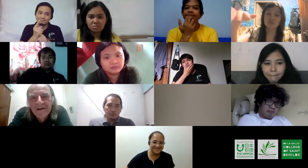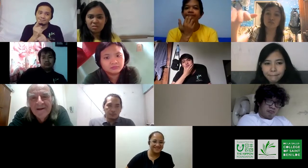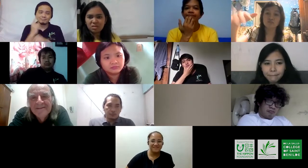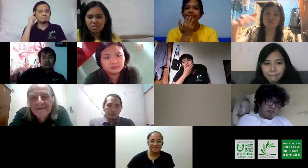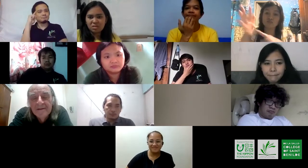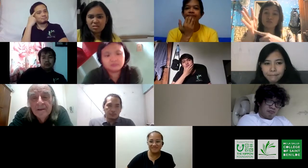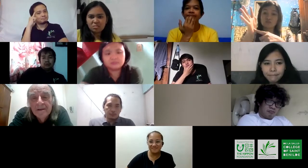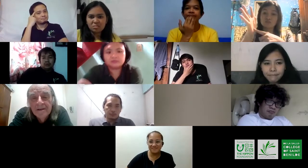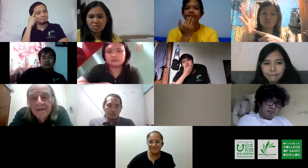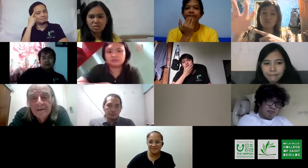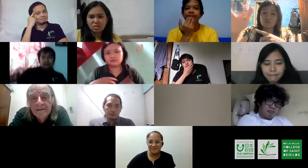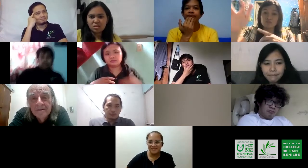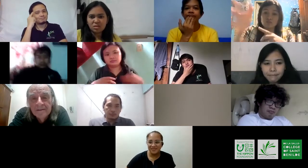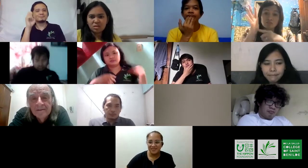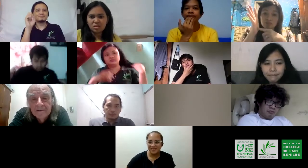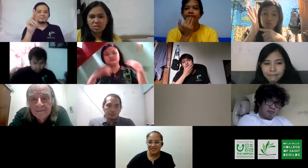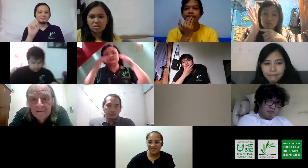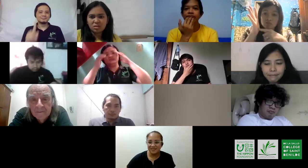Okay.